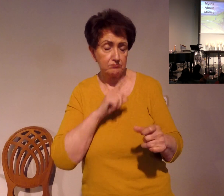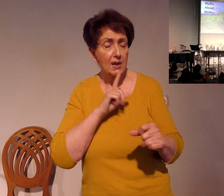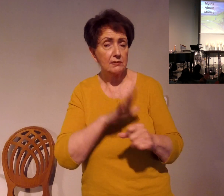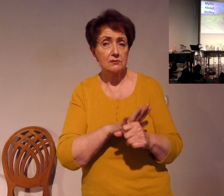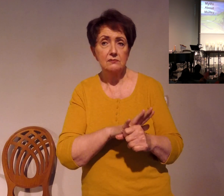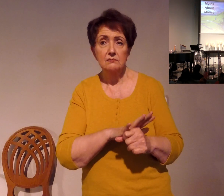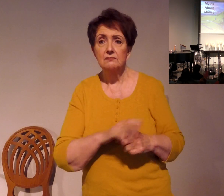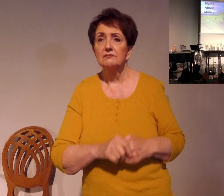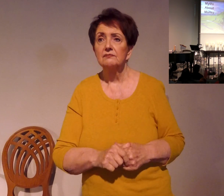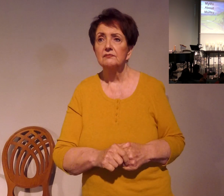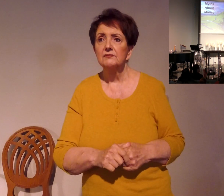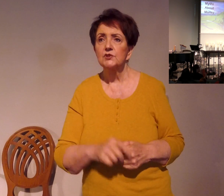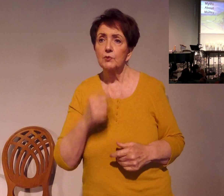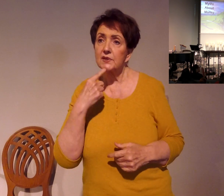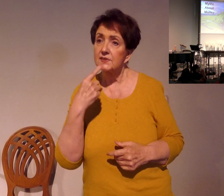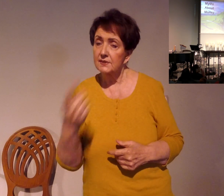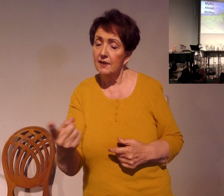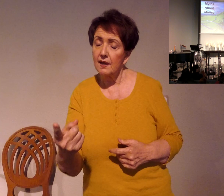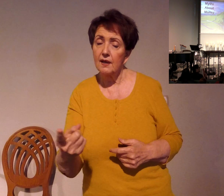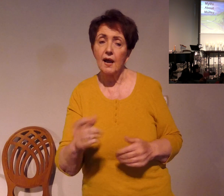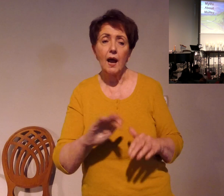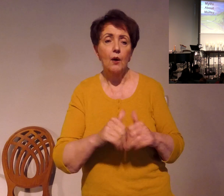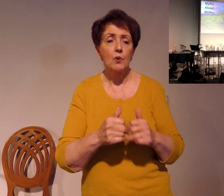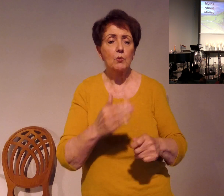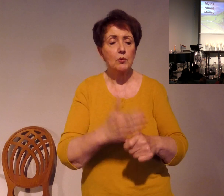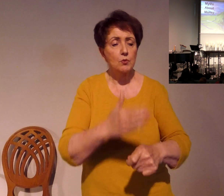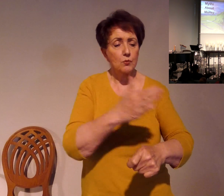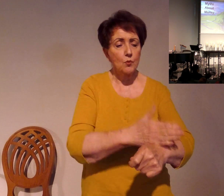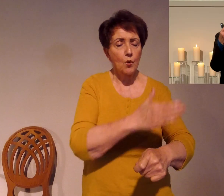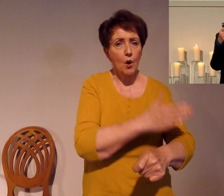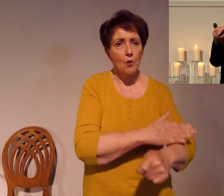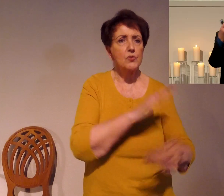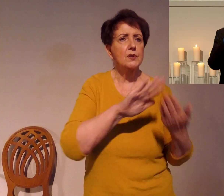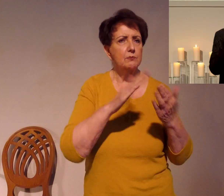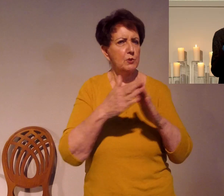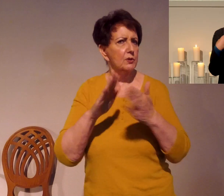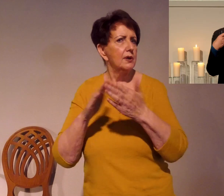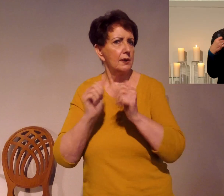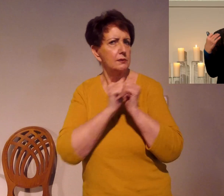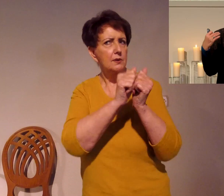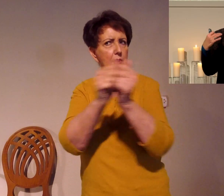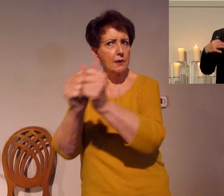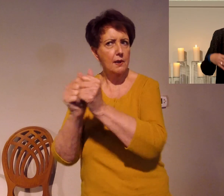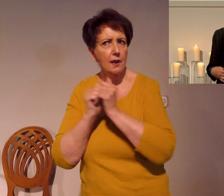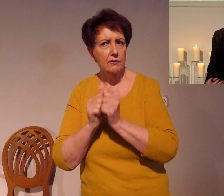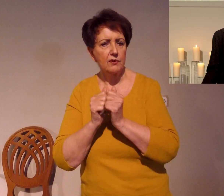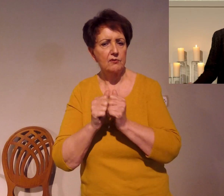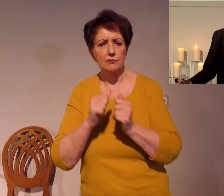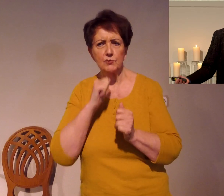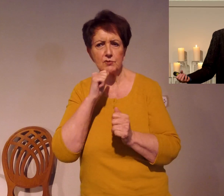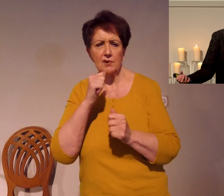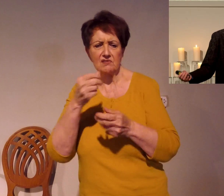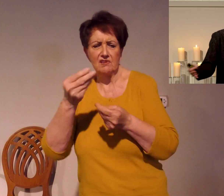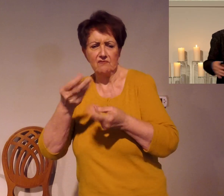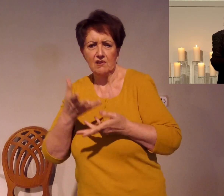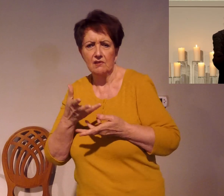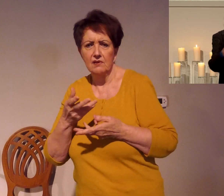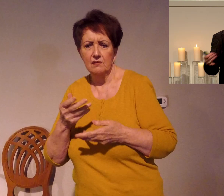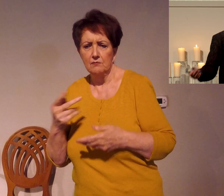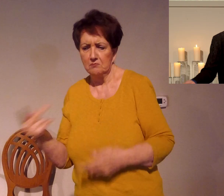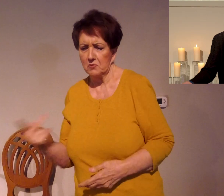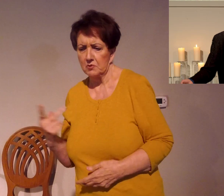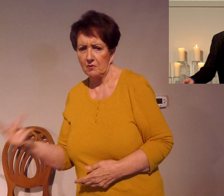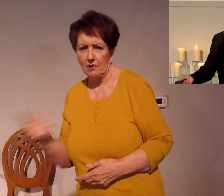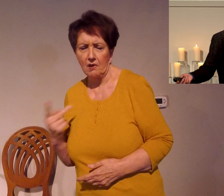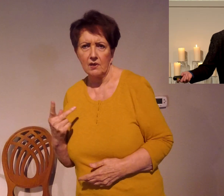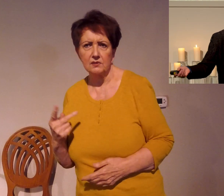can all say how we're going to grow this community together. You're not giving it to me and Karen. You're not even giving it to the core council. You're essentially